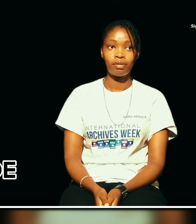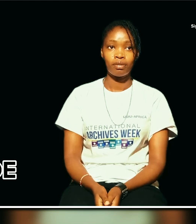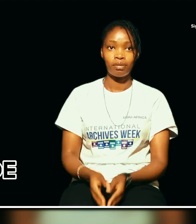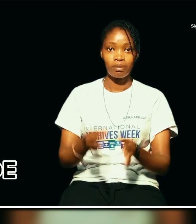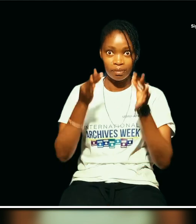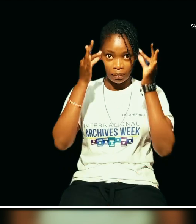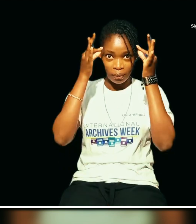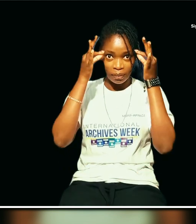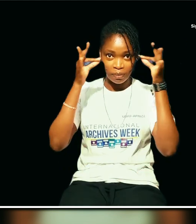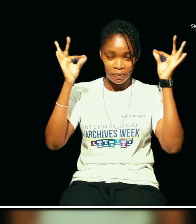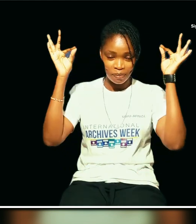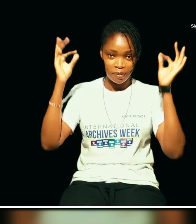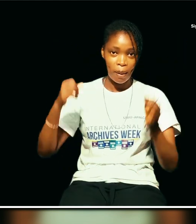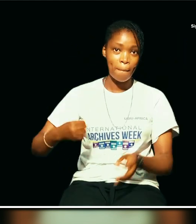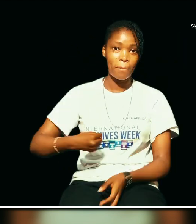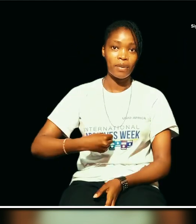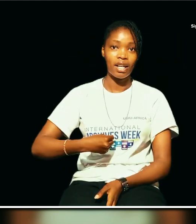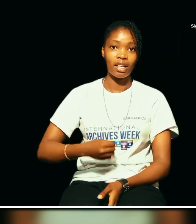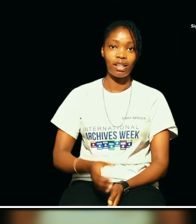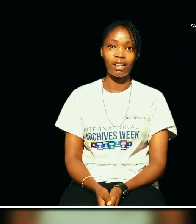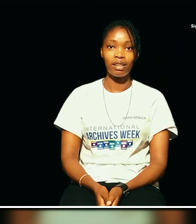bride,